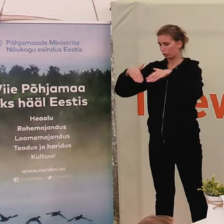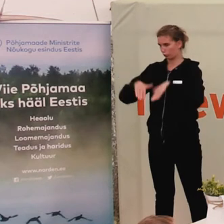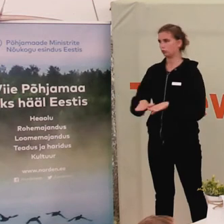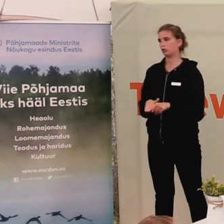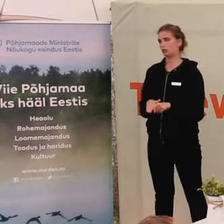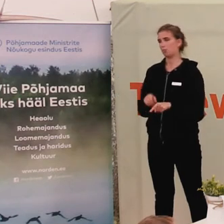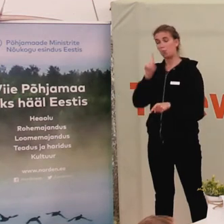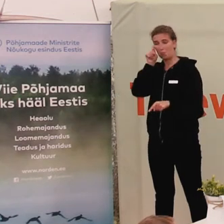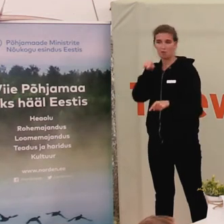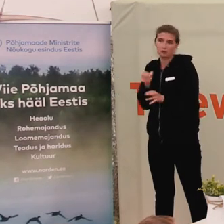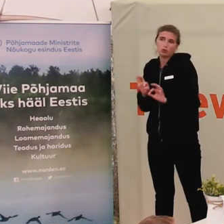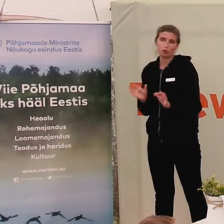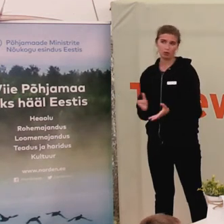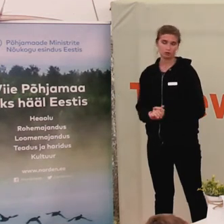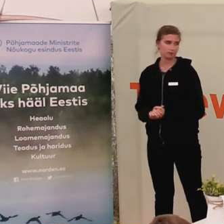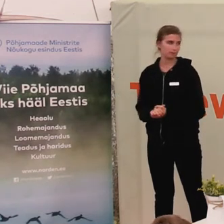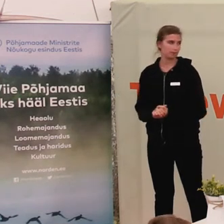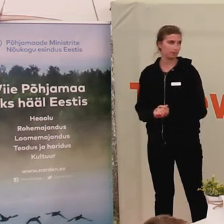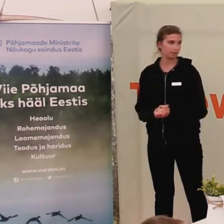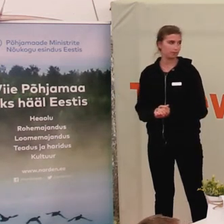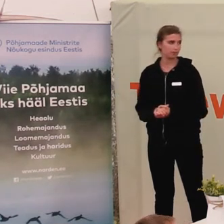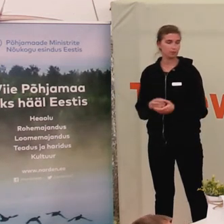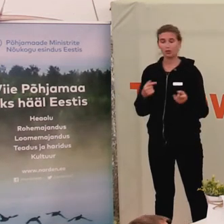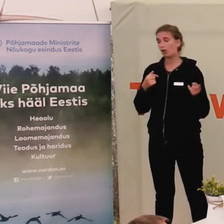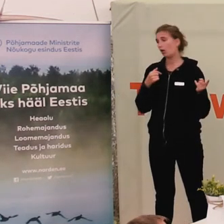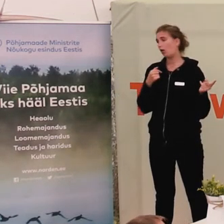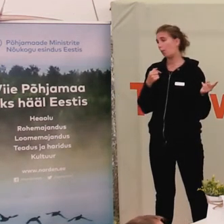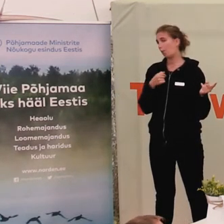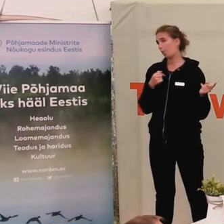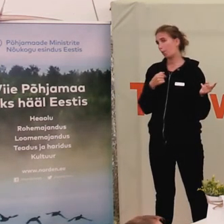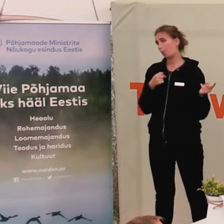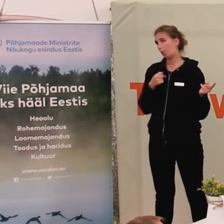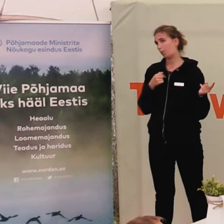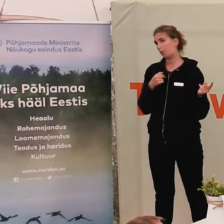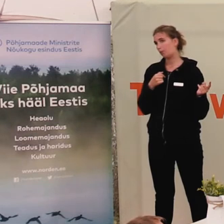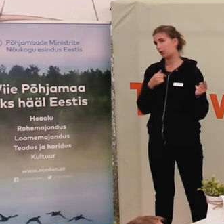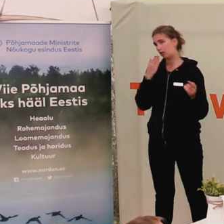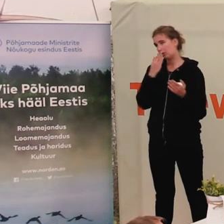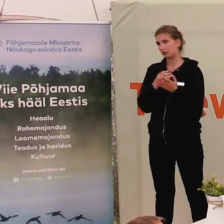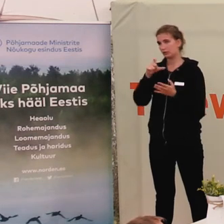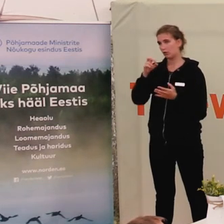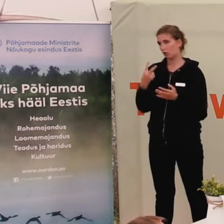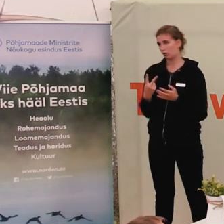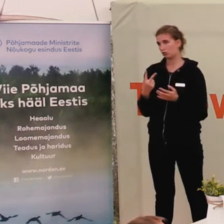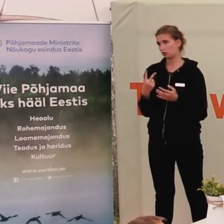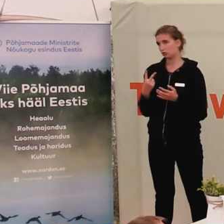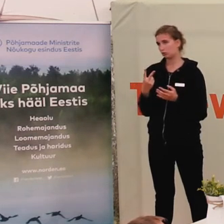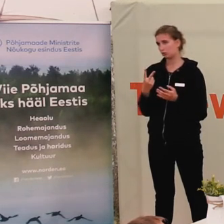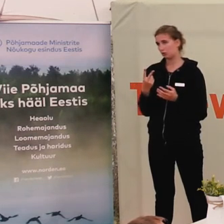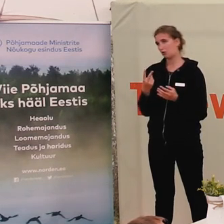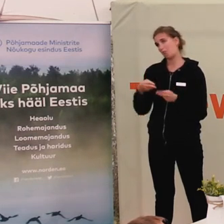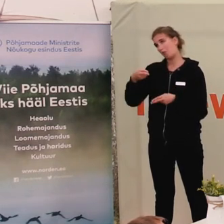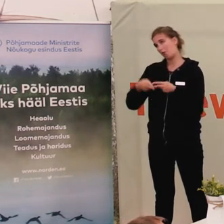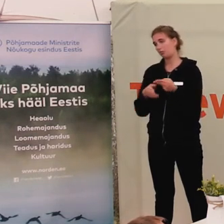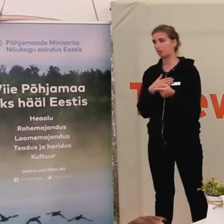great. Mm-hmm. Mikael? I would put a cap on things like carbon dioxide. I would just say from, and